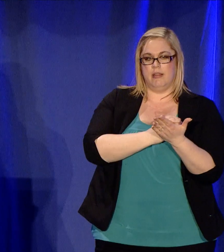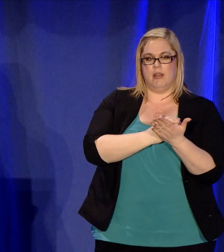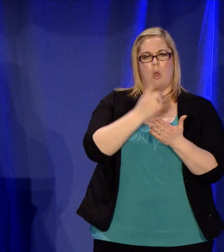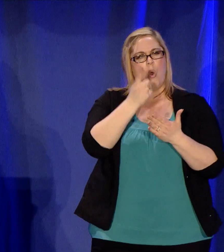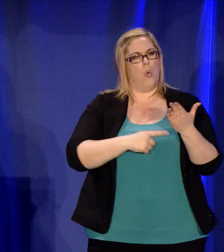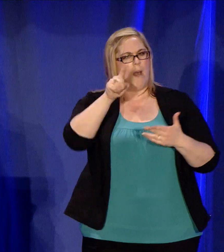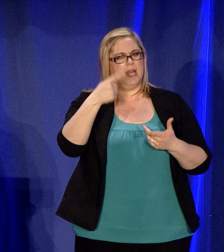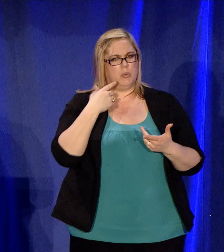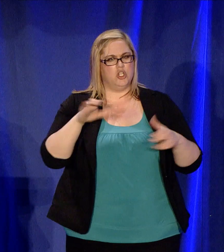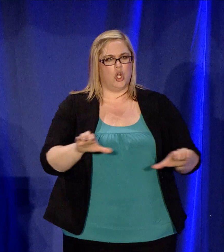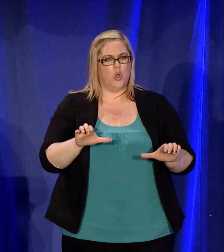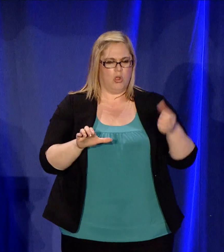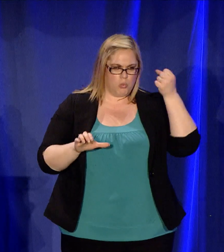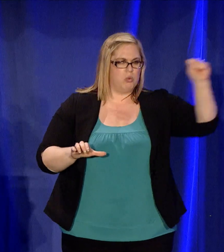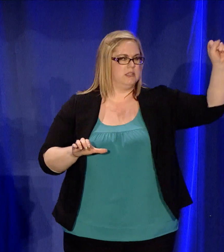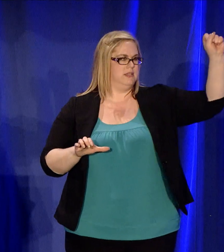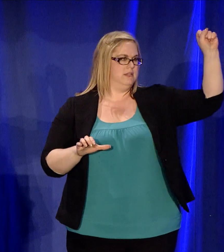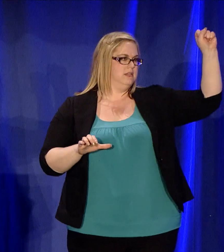What must we do?